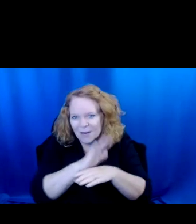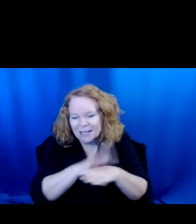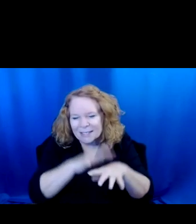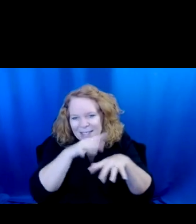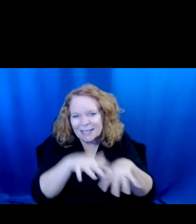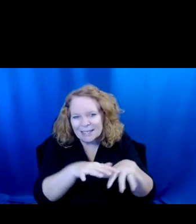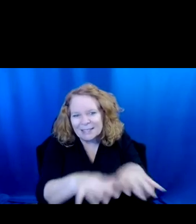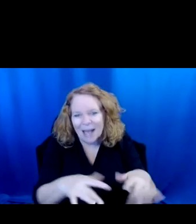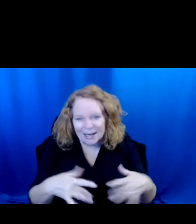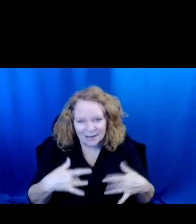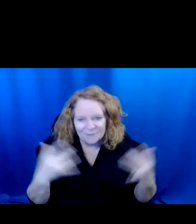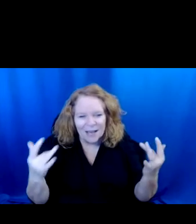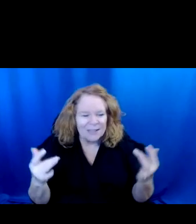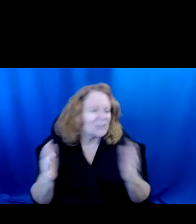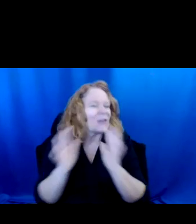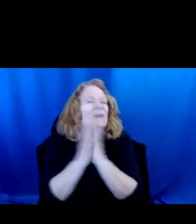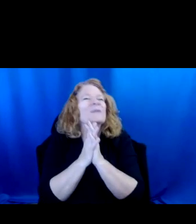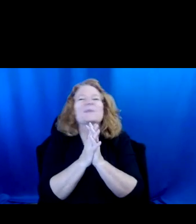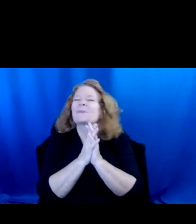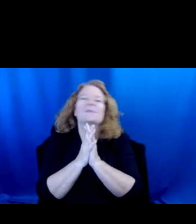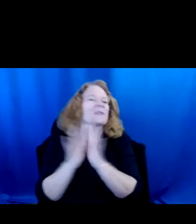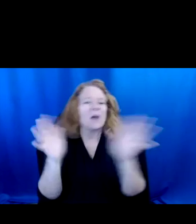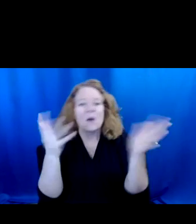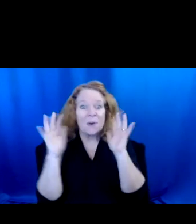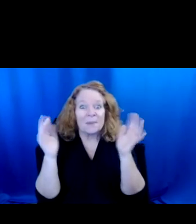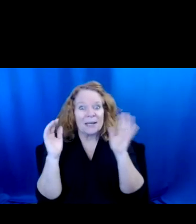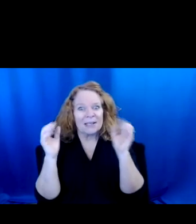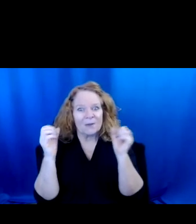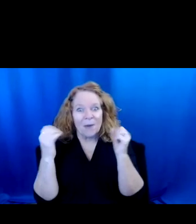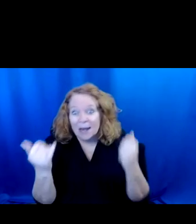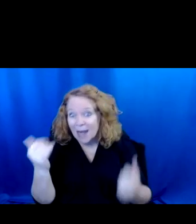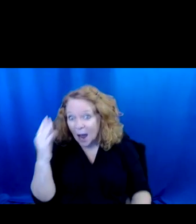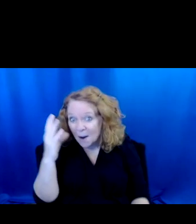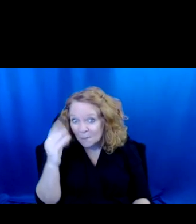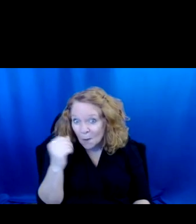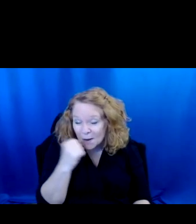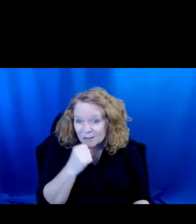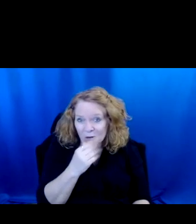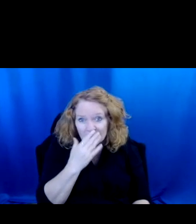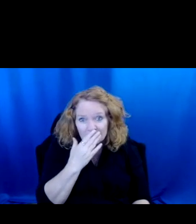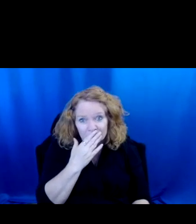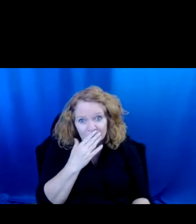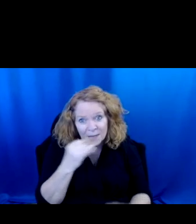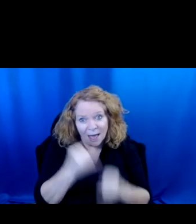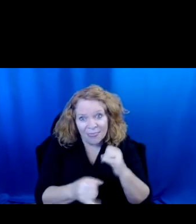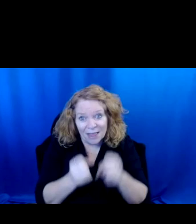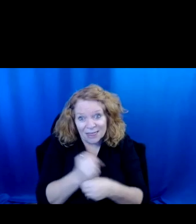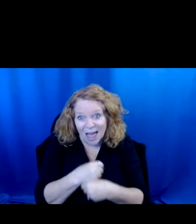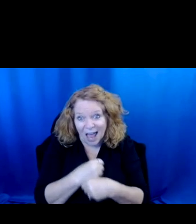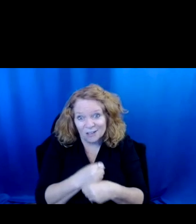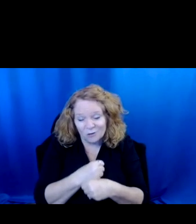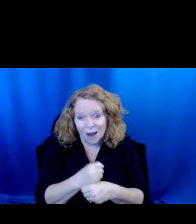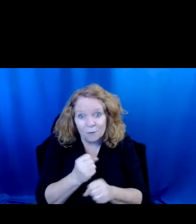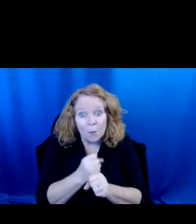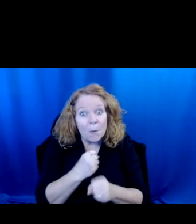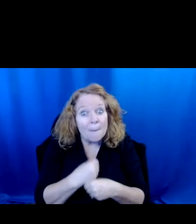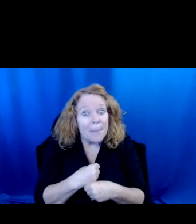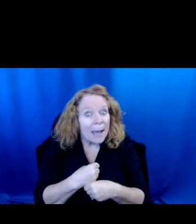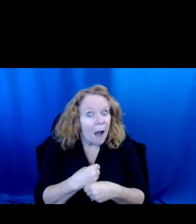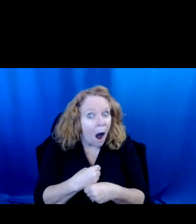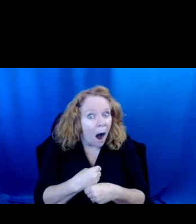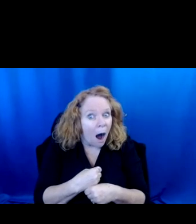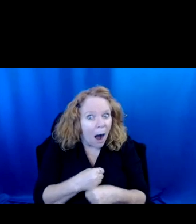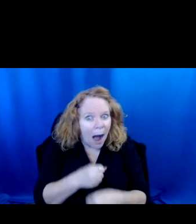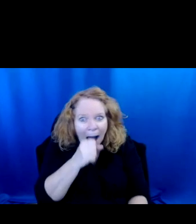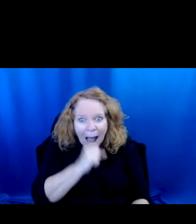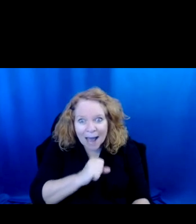Adventure. Whoop-a-dee-doo. Right, boys and girls, our very last craft. We're going to make some ice creams. You can